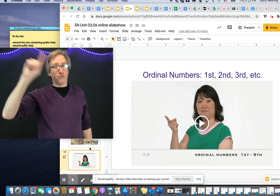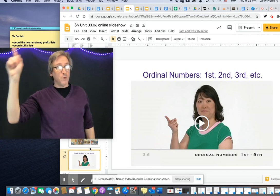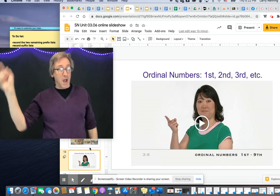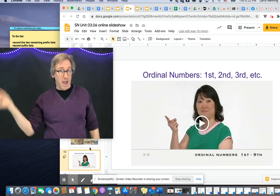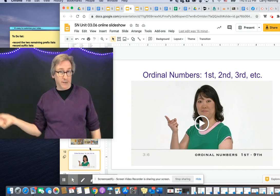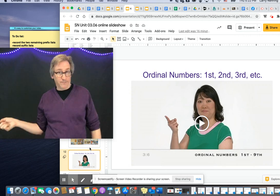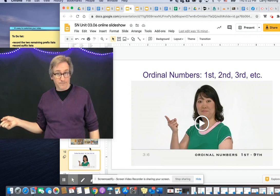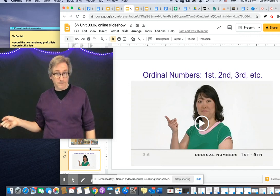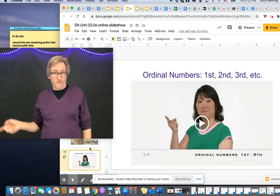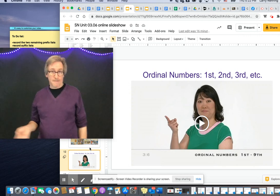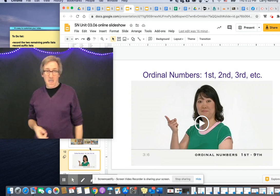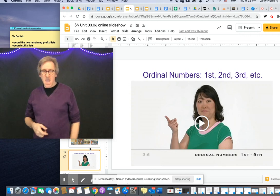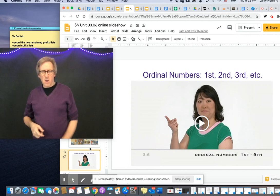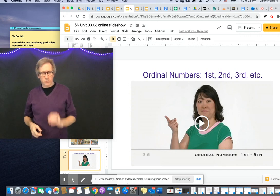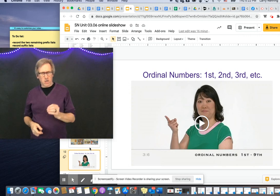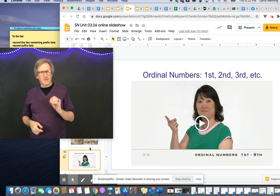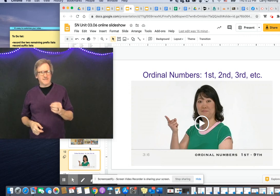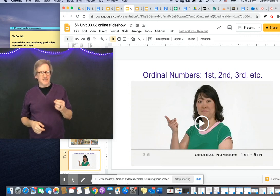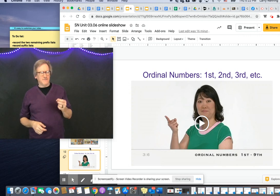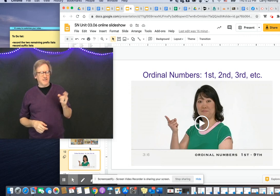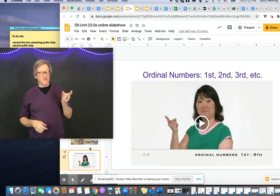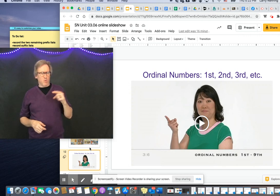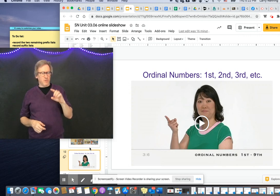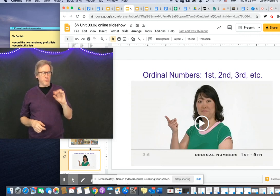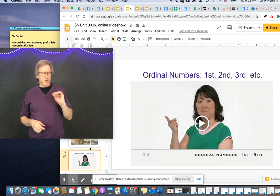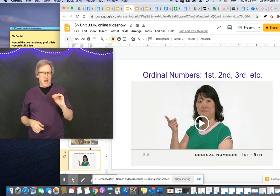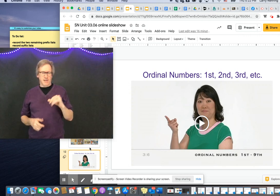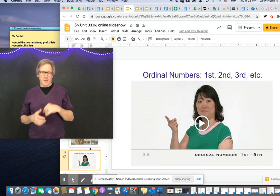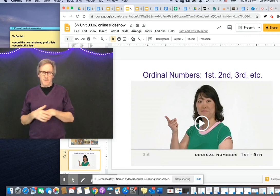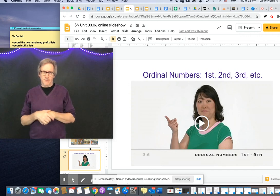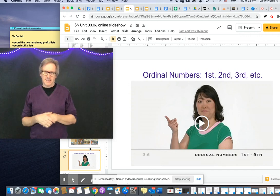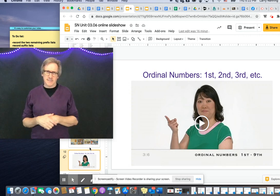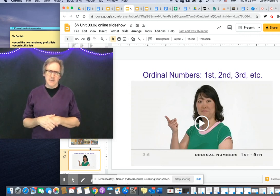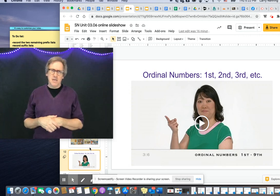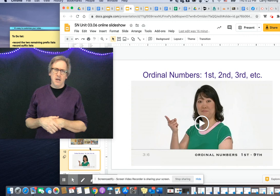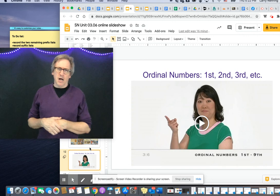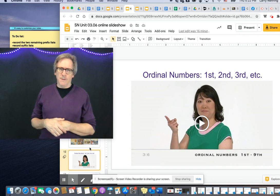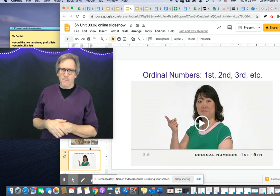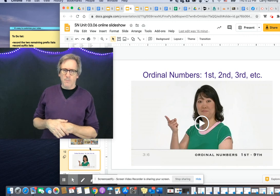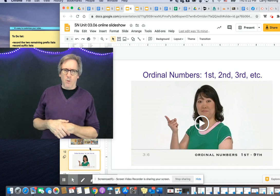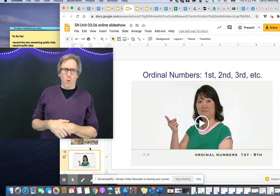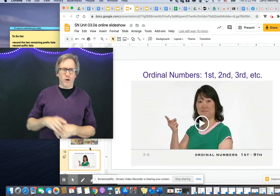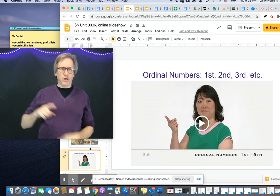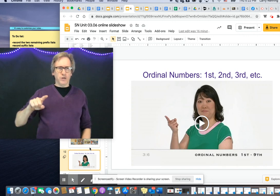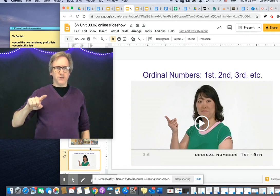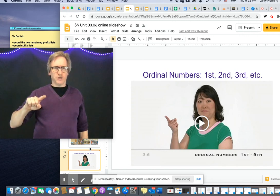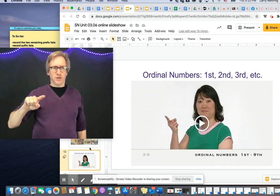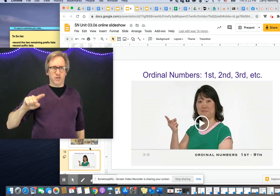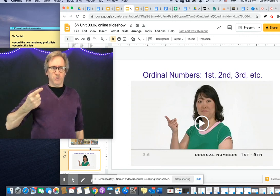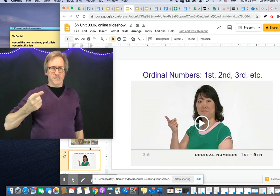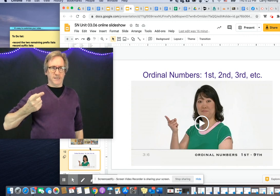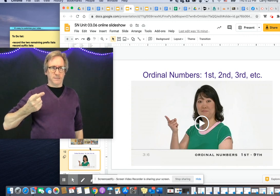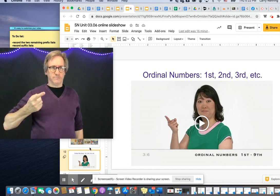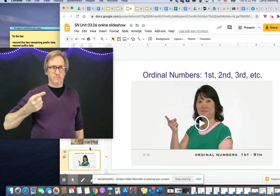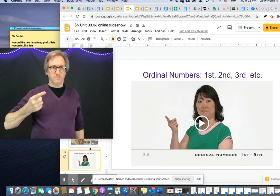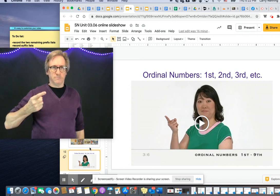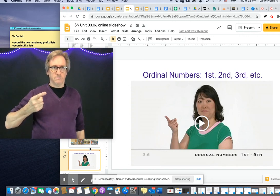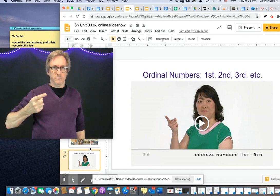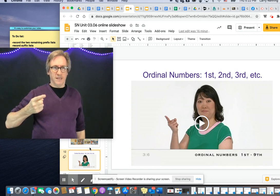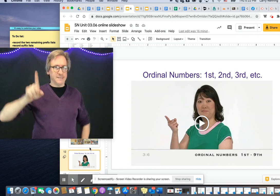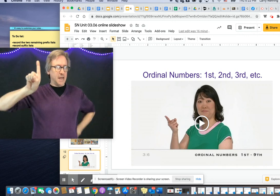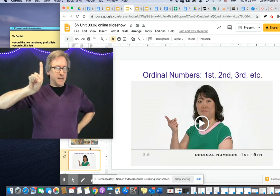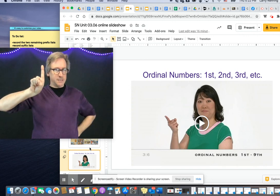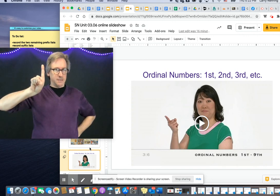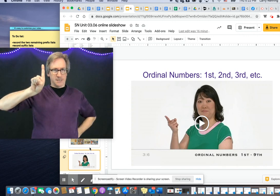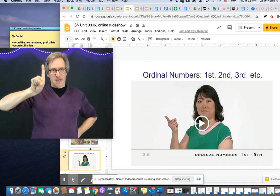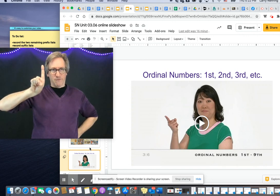1 through 9. And we'll talk about the significance of 1 through 9 in a bit. But what you're going to do is you're going to twist it.